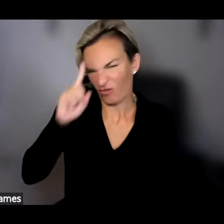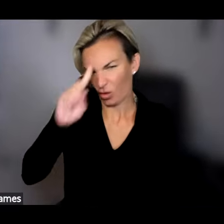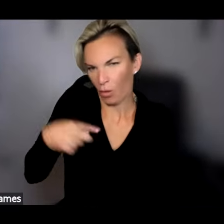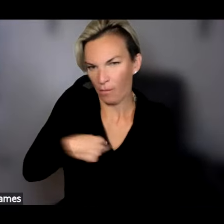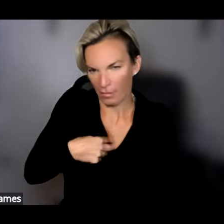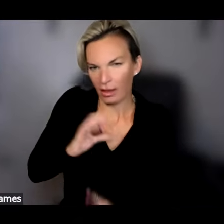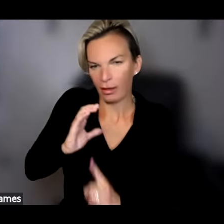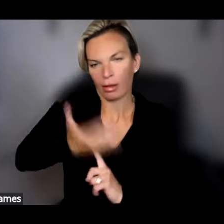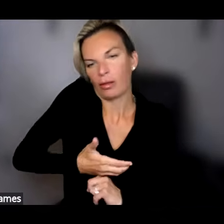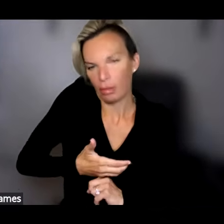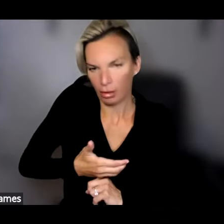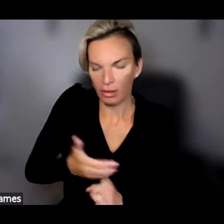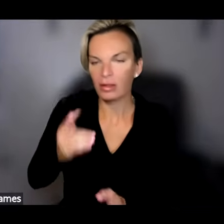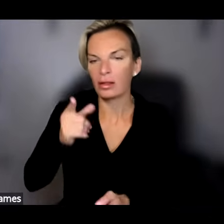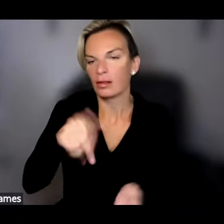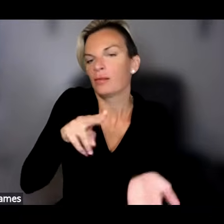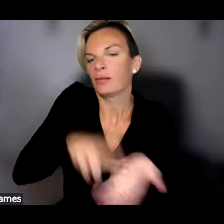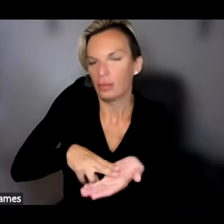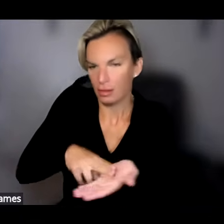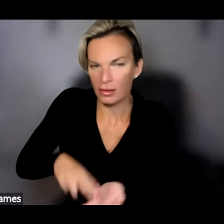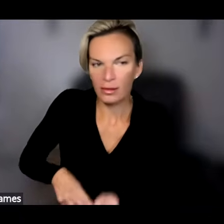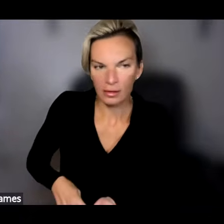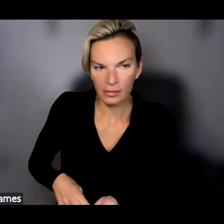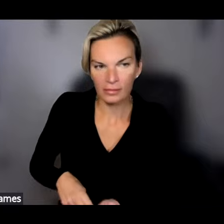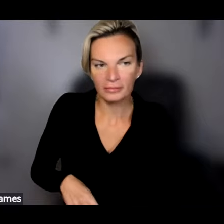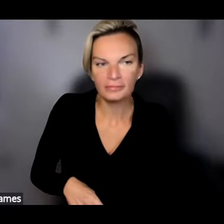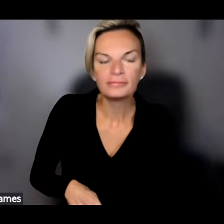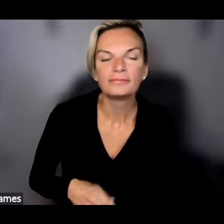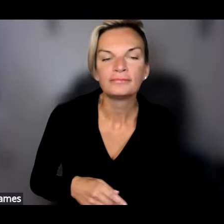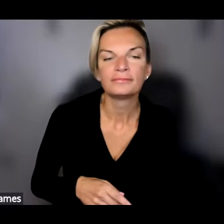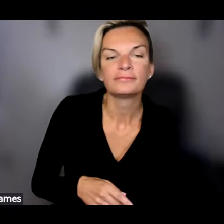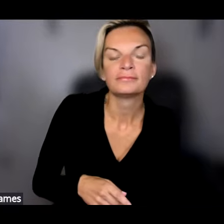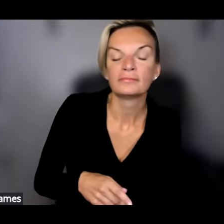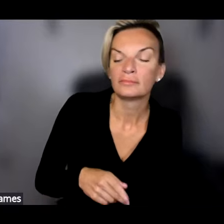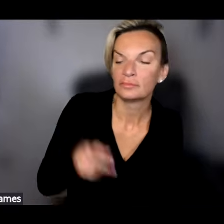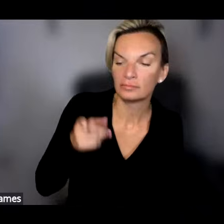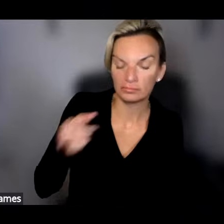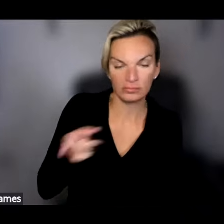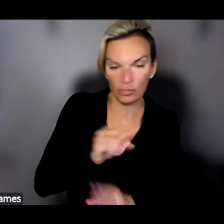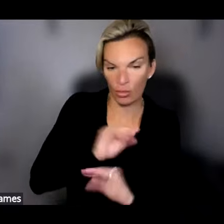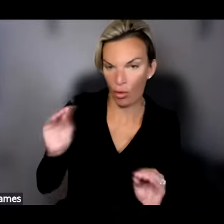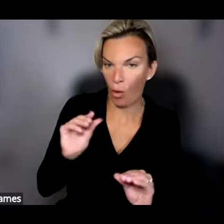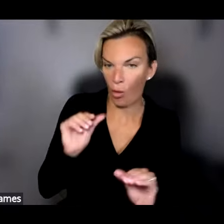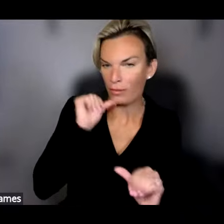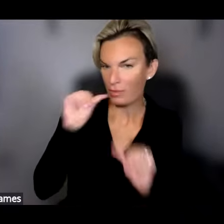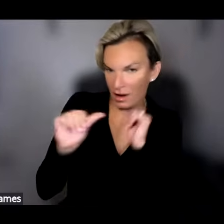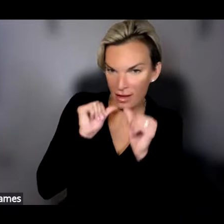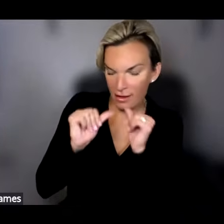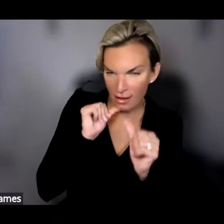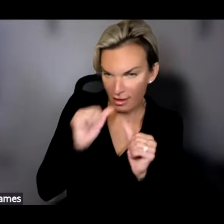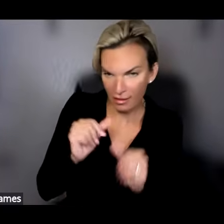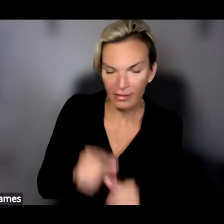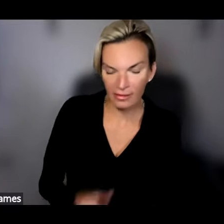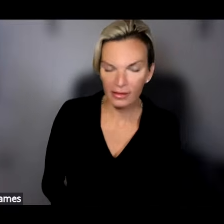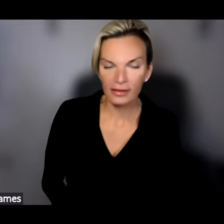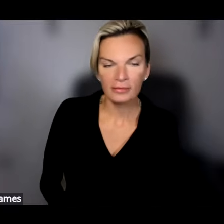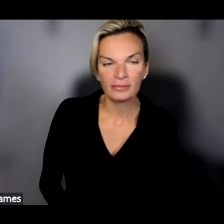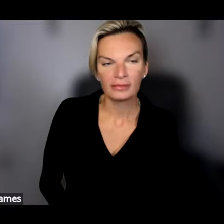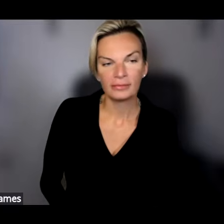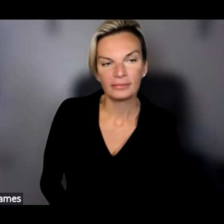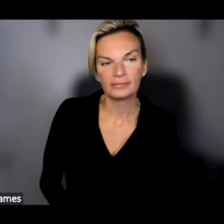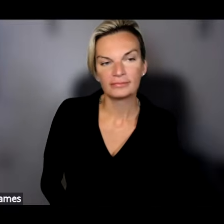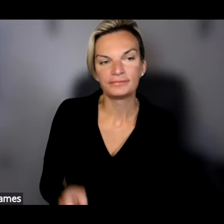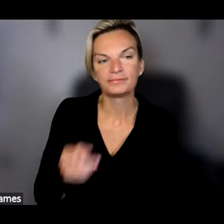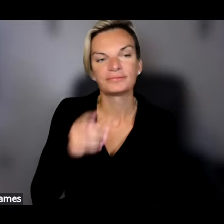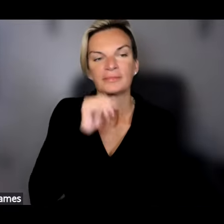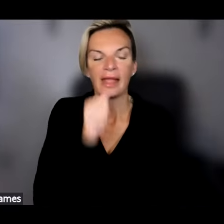per se. She didn't, She didn't deny. no, she didn't use the legal phrase. Right. No, she did not. But as to the Yeah,